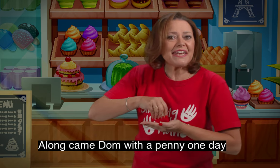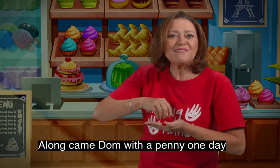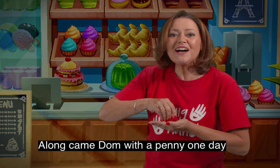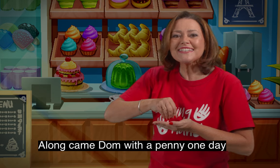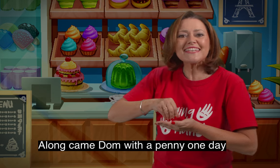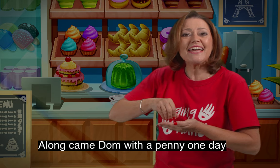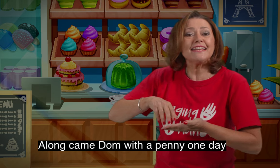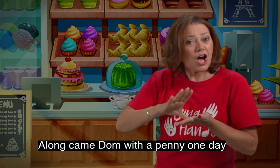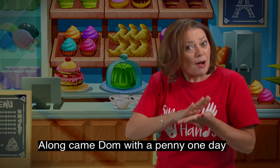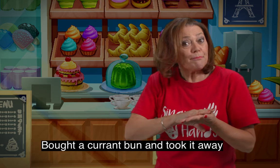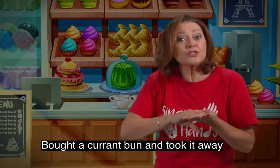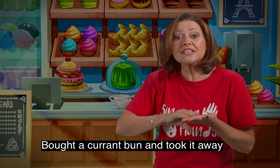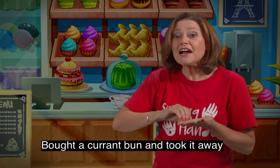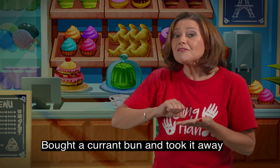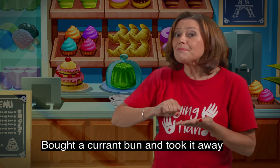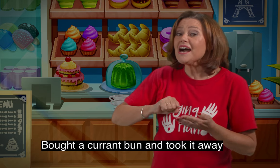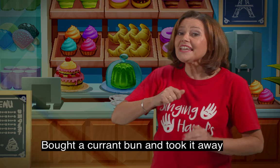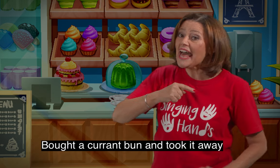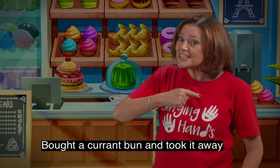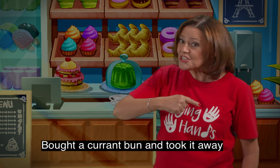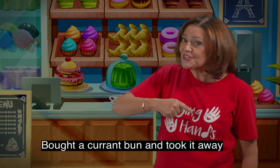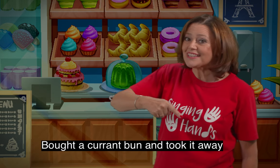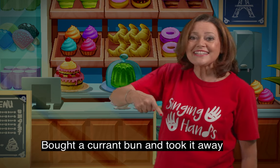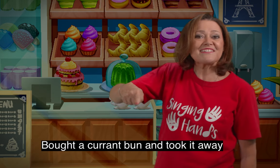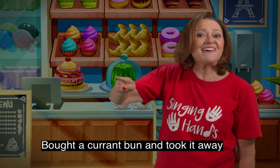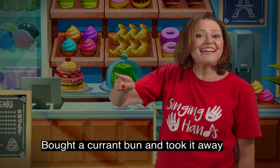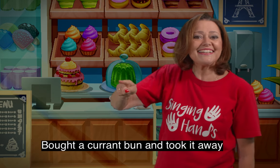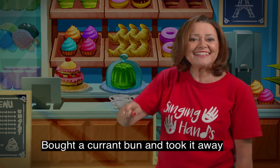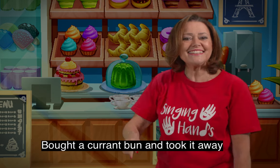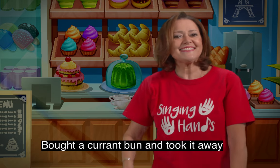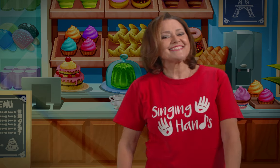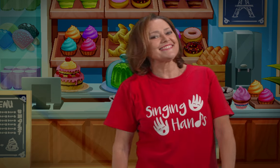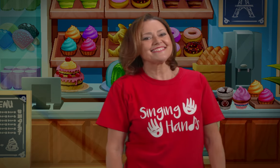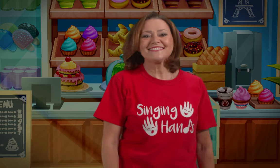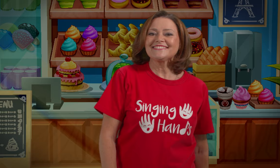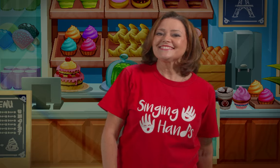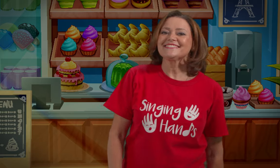penny one day, bought a currant bun and took it away.